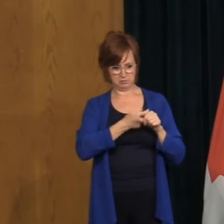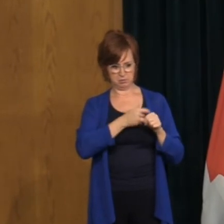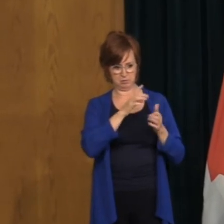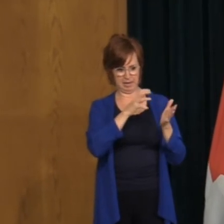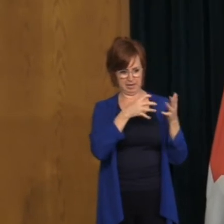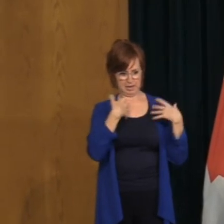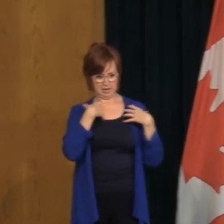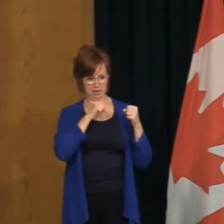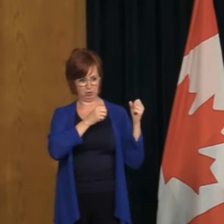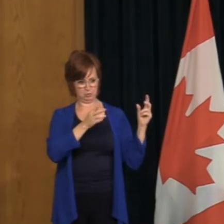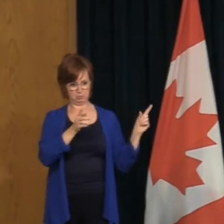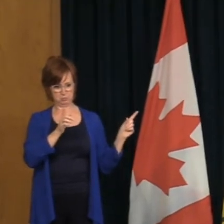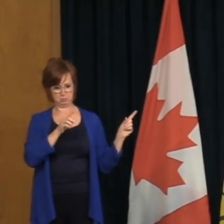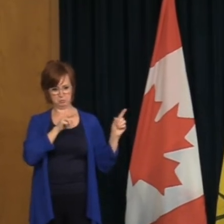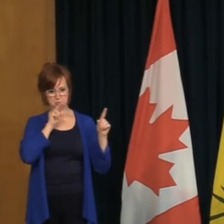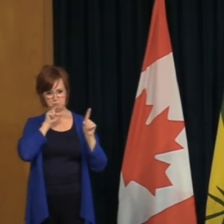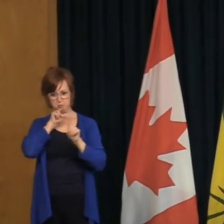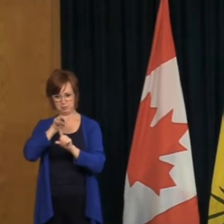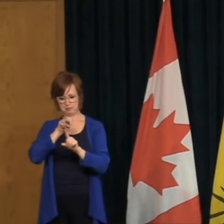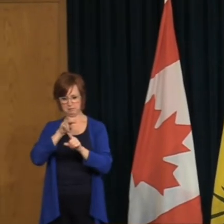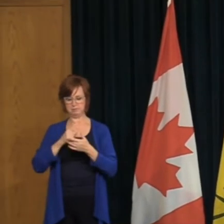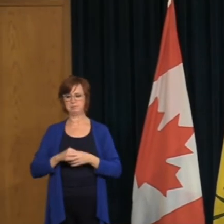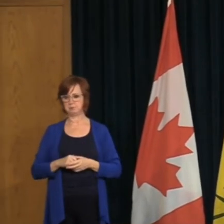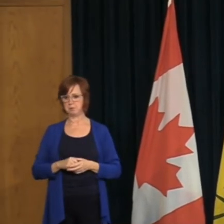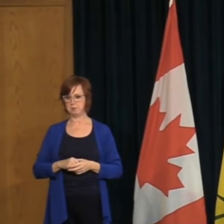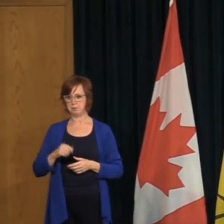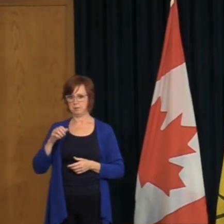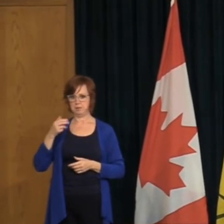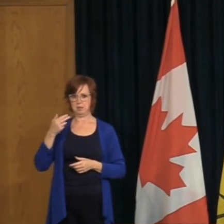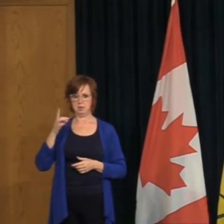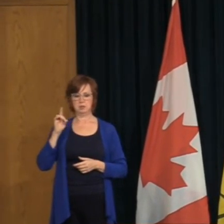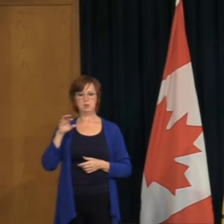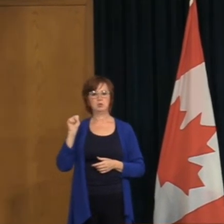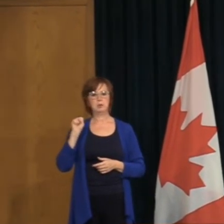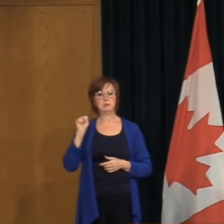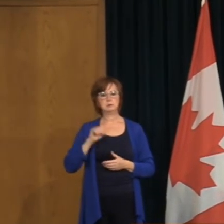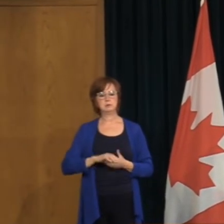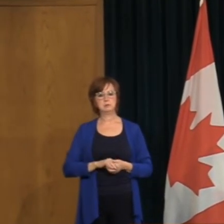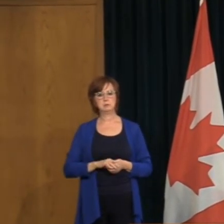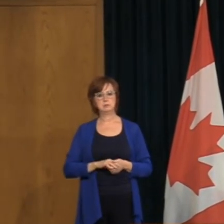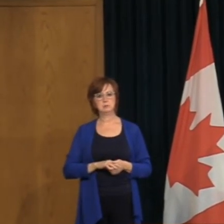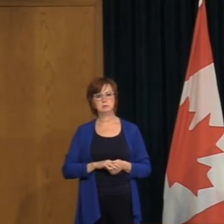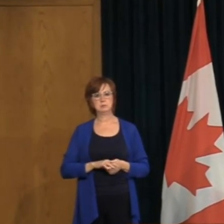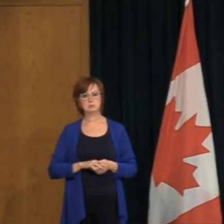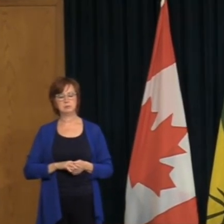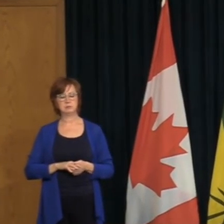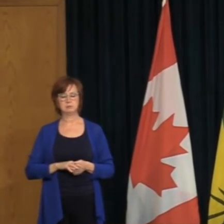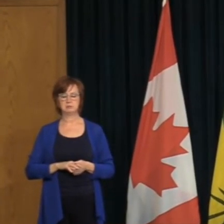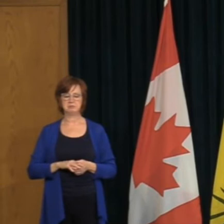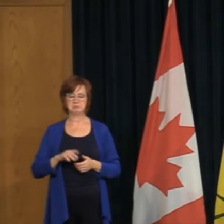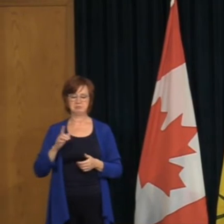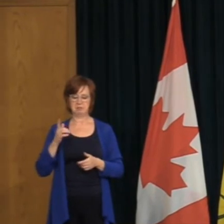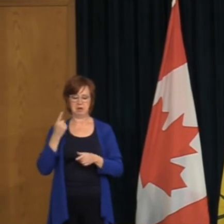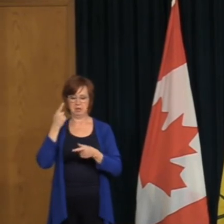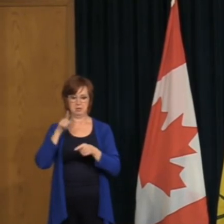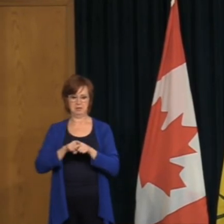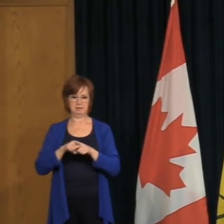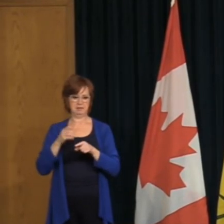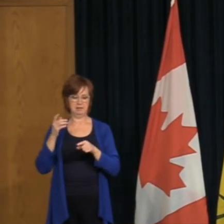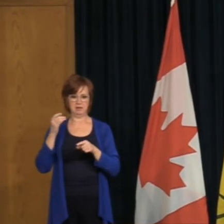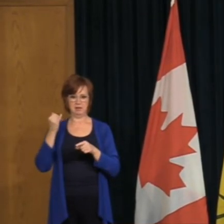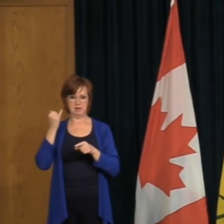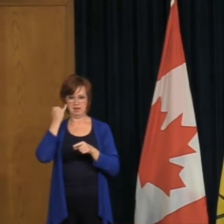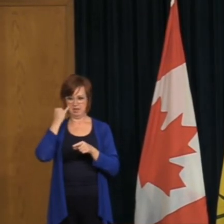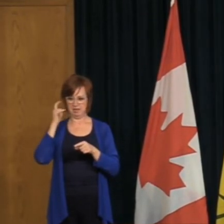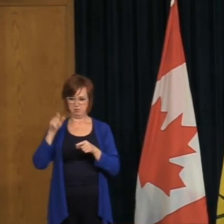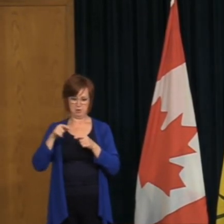like to say any words to that. Well, I think, again, if there's any specific details, we can work that out. And it is a